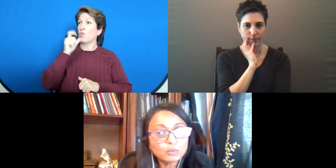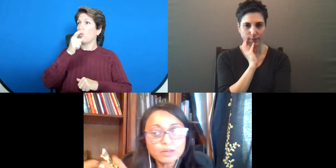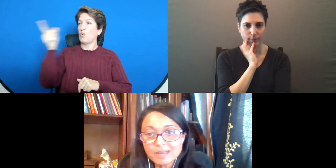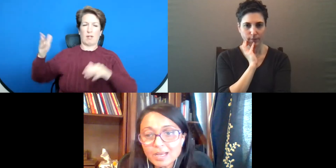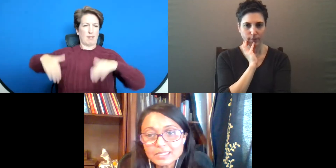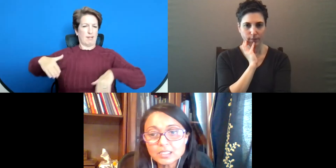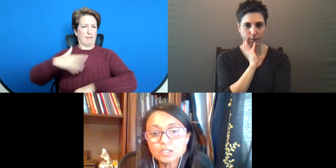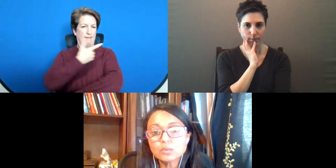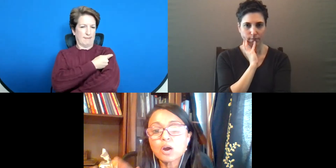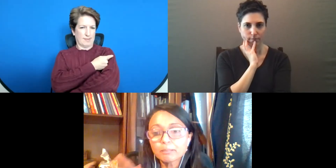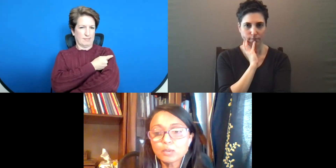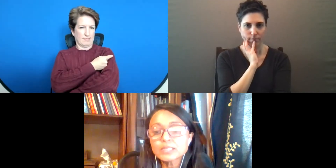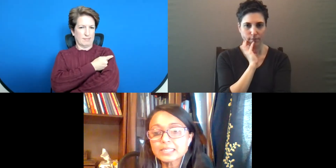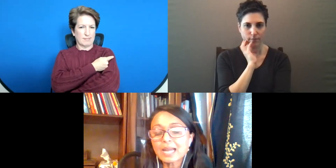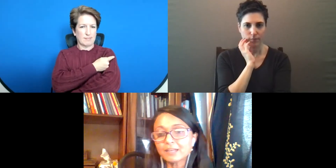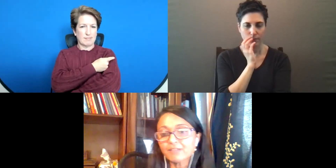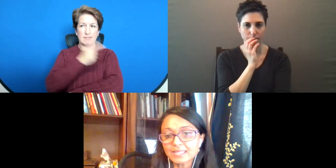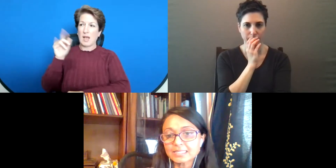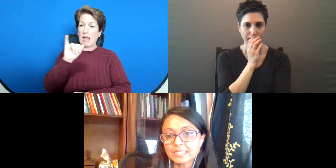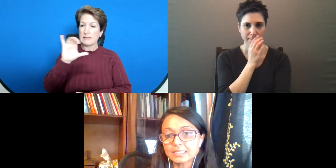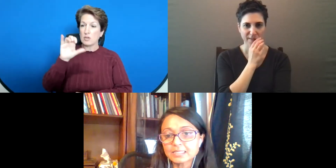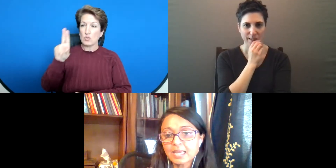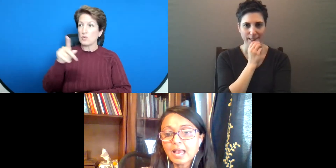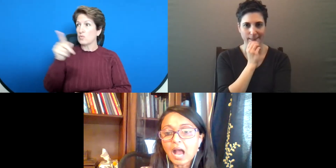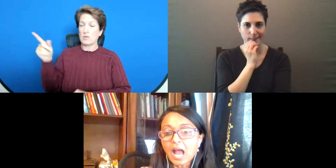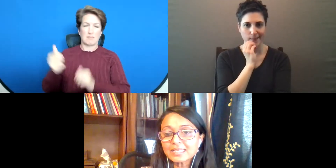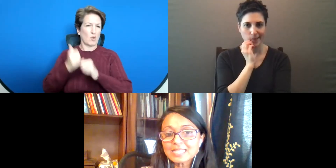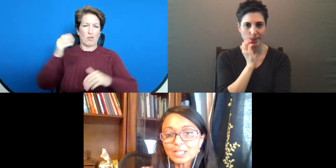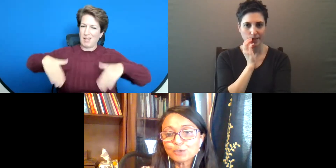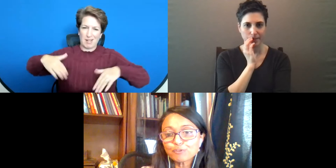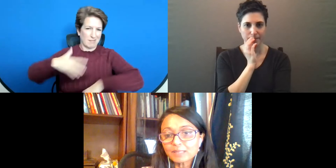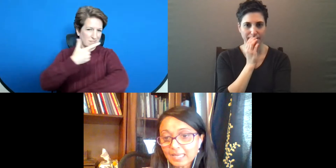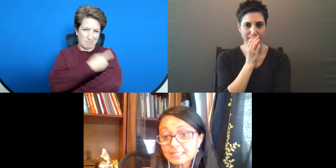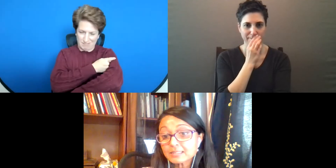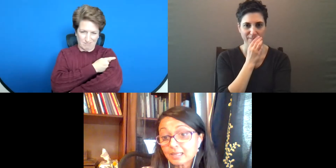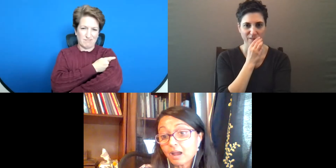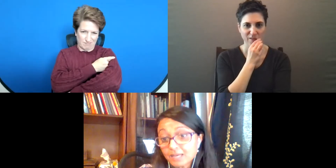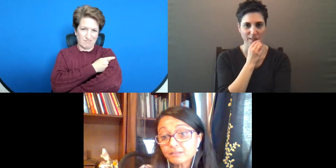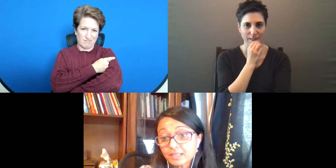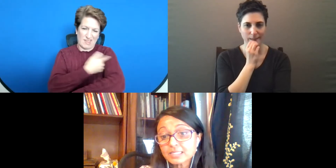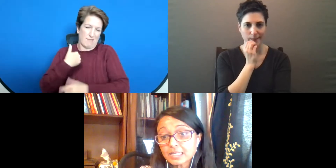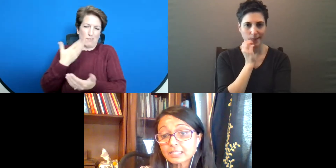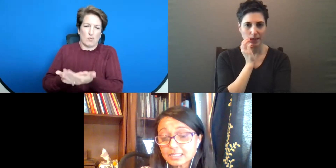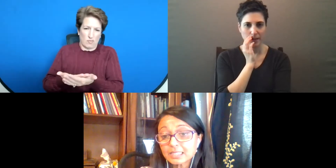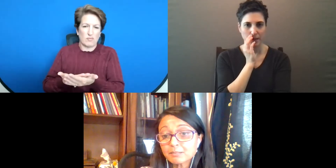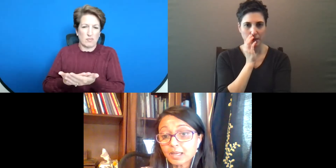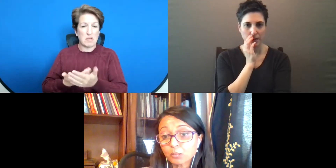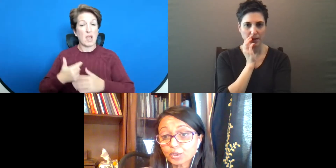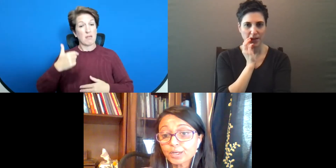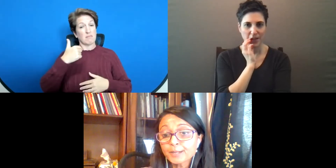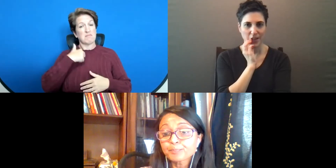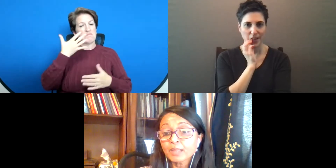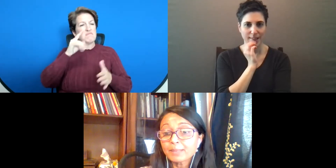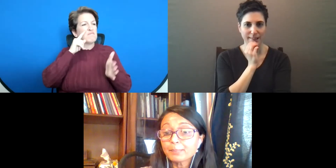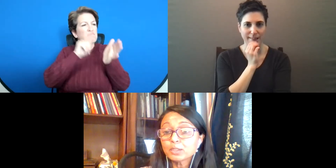The people who are in ICU are mostly unvaccinated. I can tell you from the cases that I have investigated in